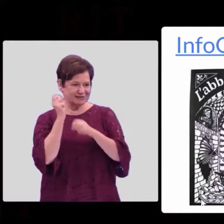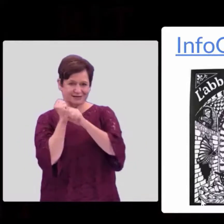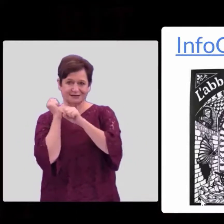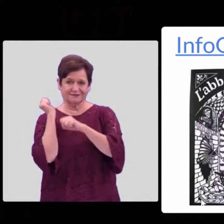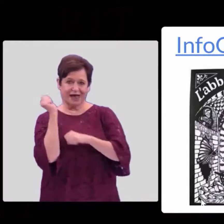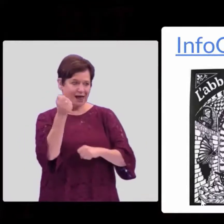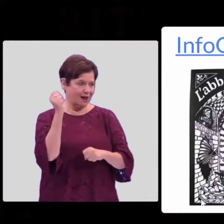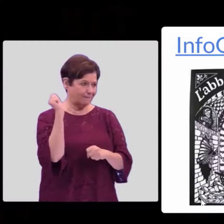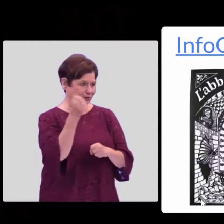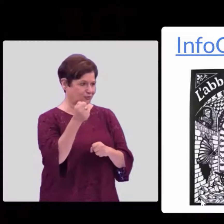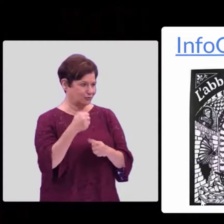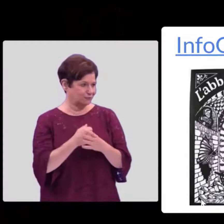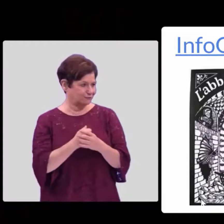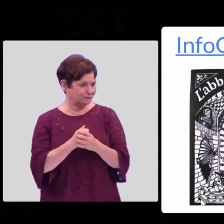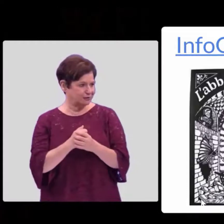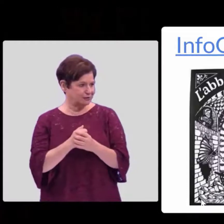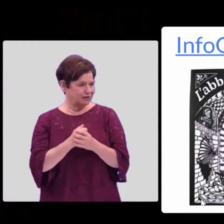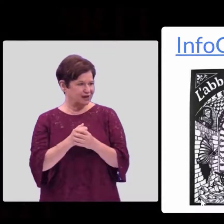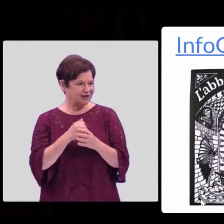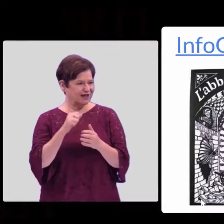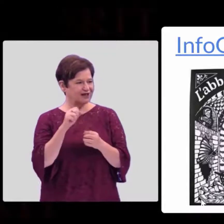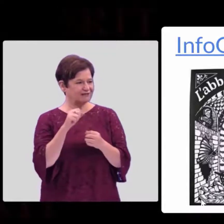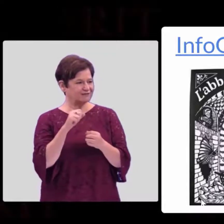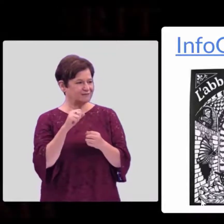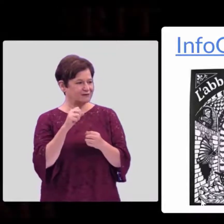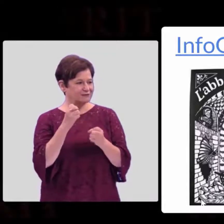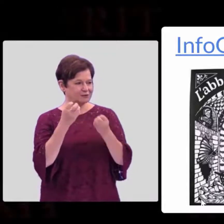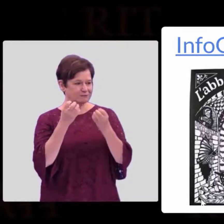That's why you see him pictured with a hammer.